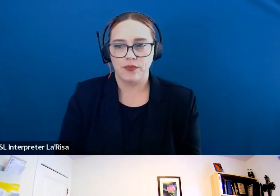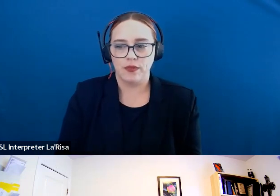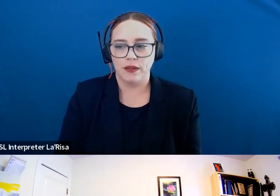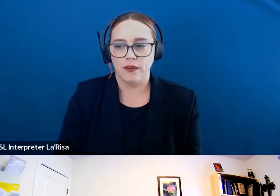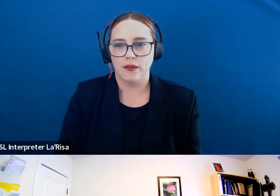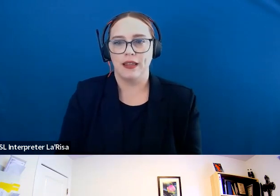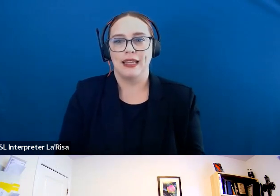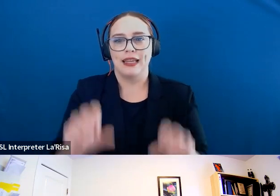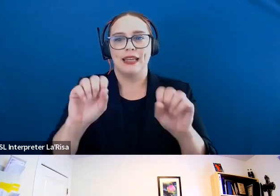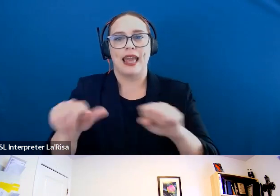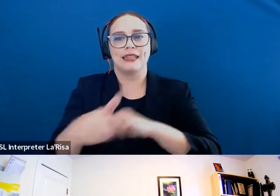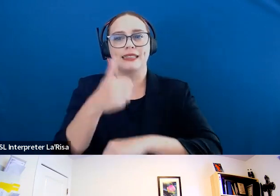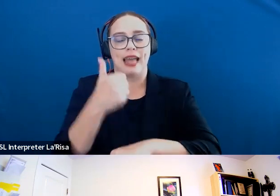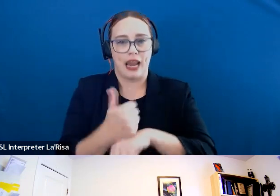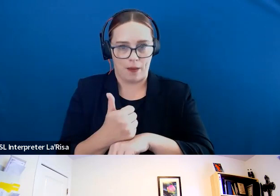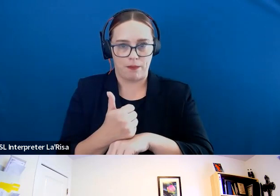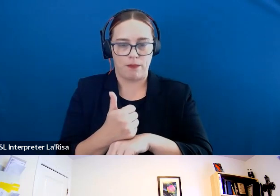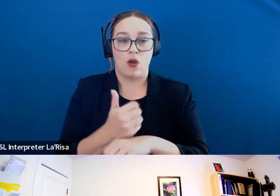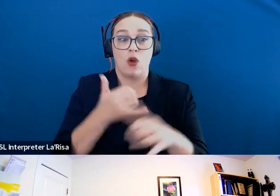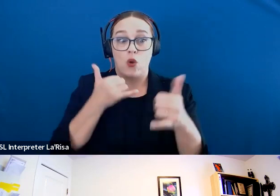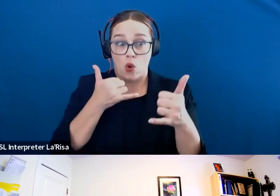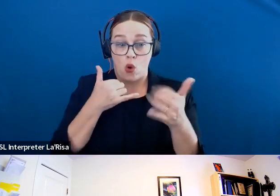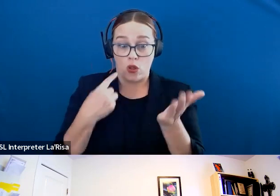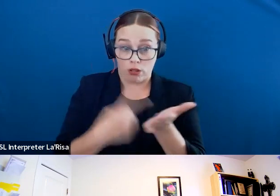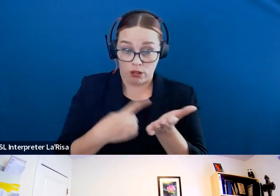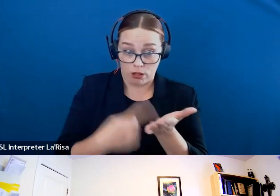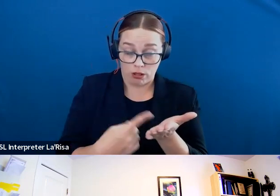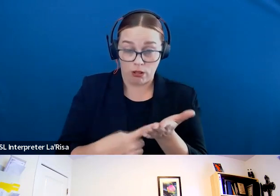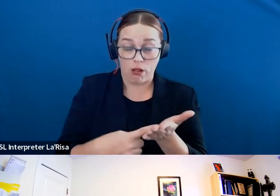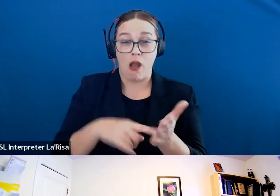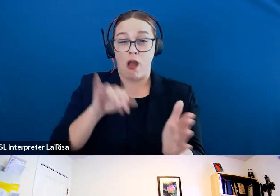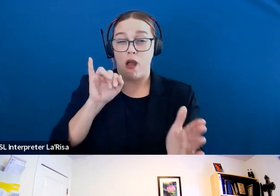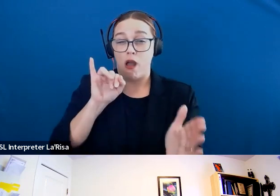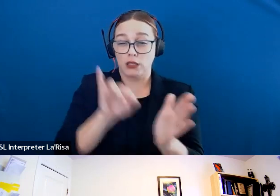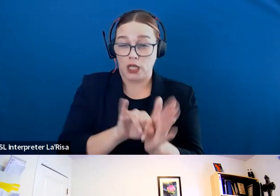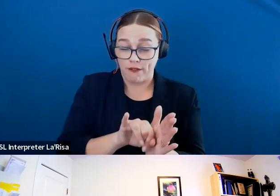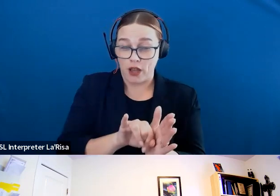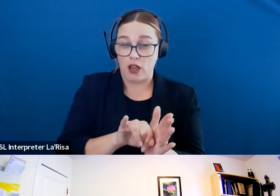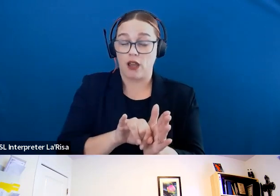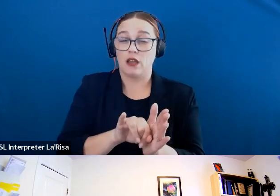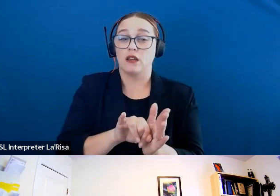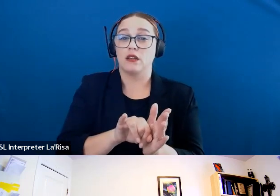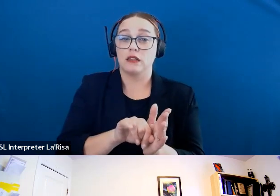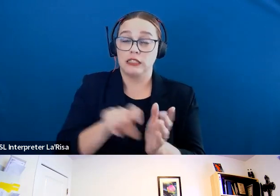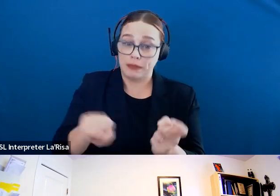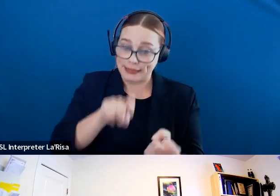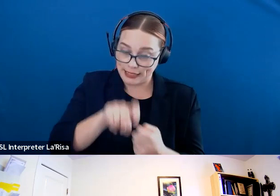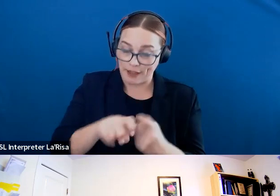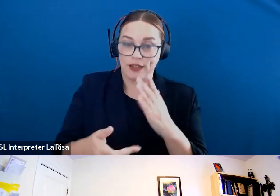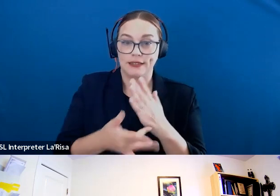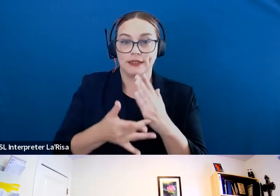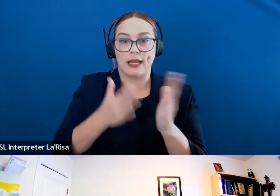initial call with the SMEs and then to identify a technical assistance plan specifically geared at your Center